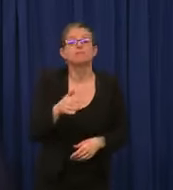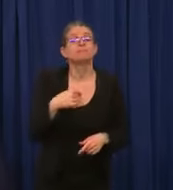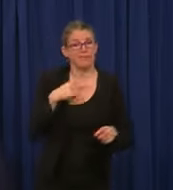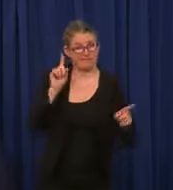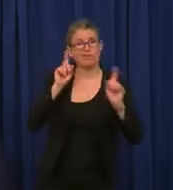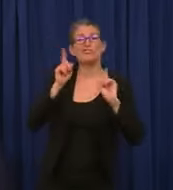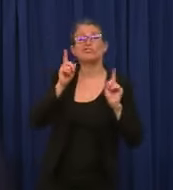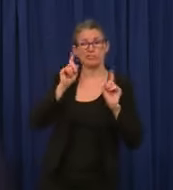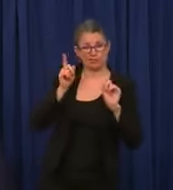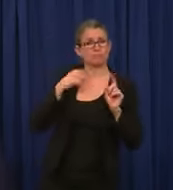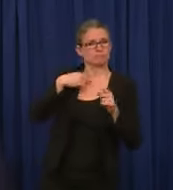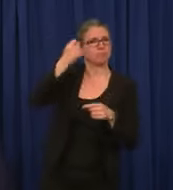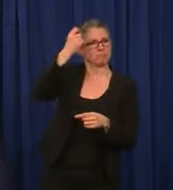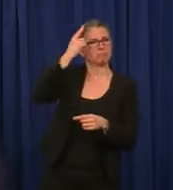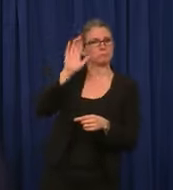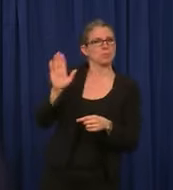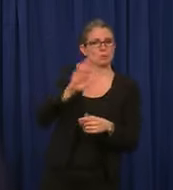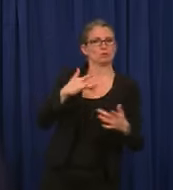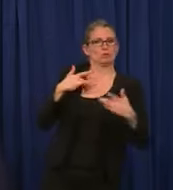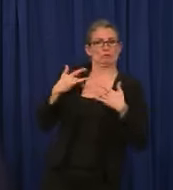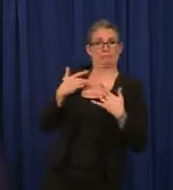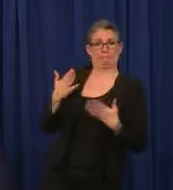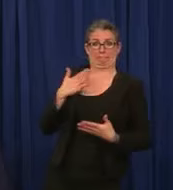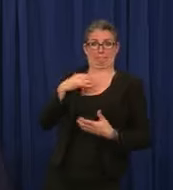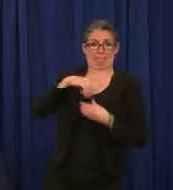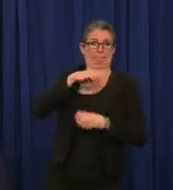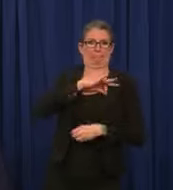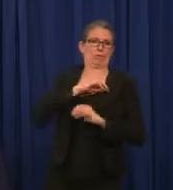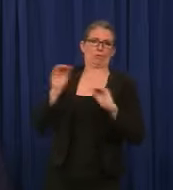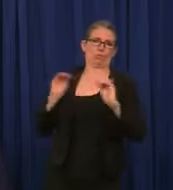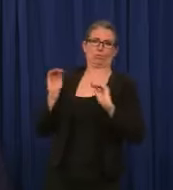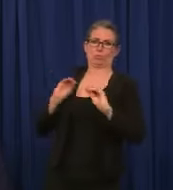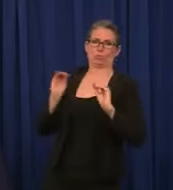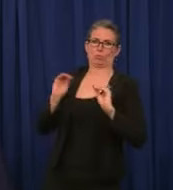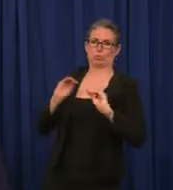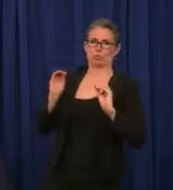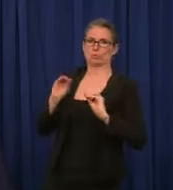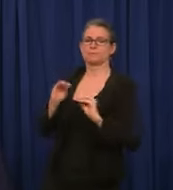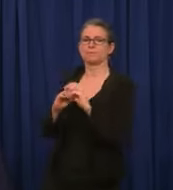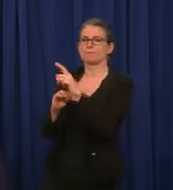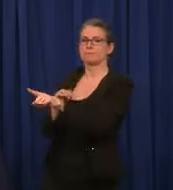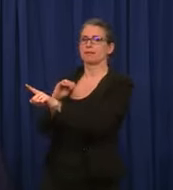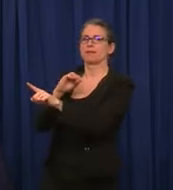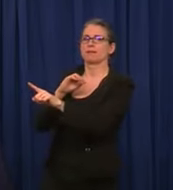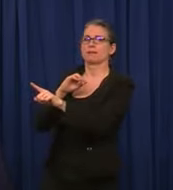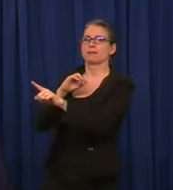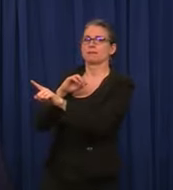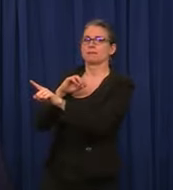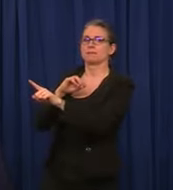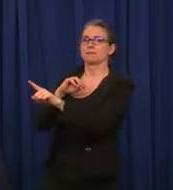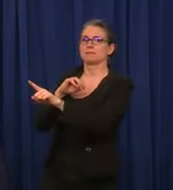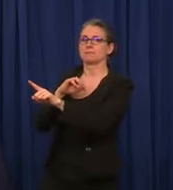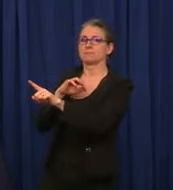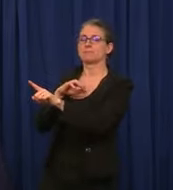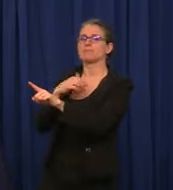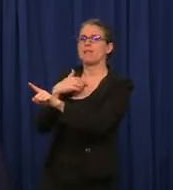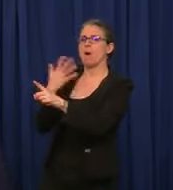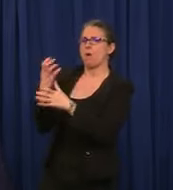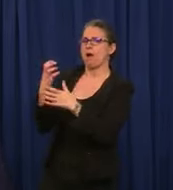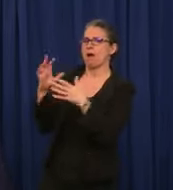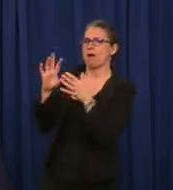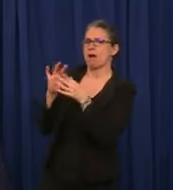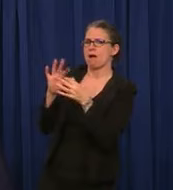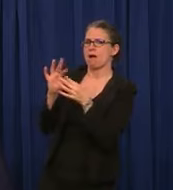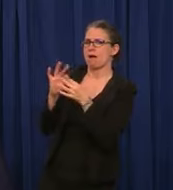Thank you. I wanted to just follow up and find out what the Maine CDC's conversations are currently with